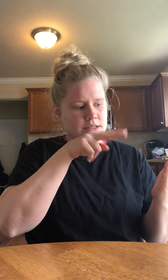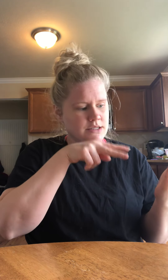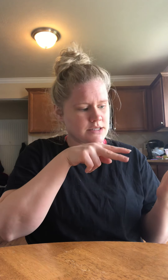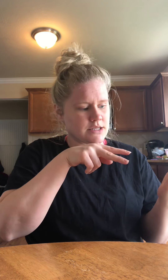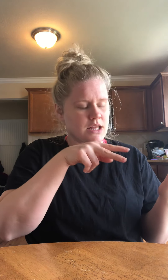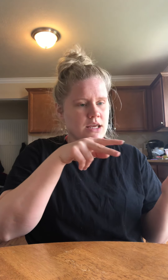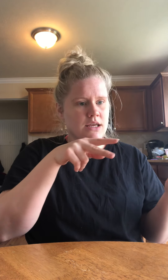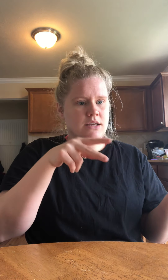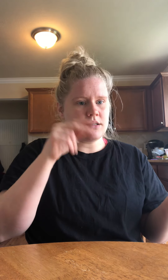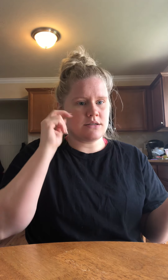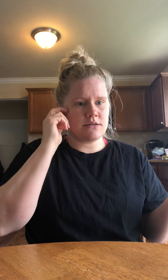studies